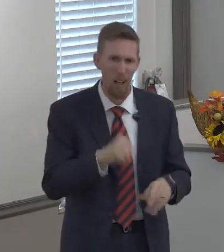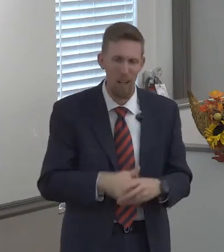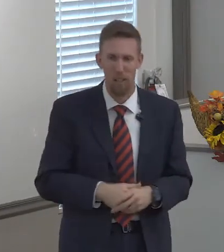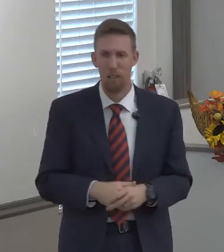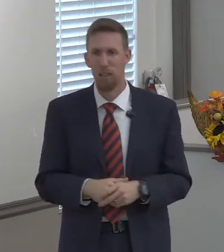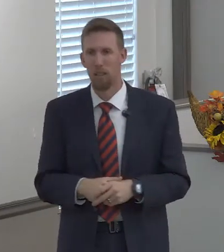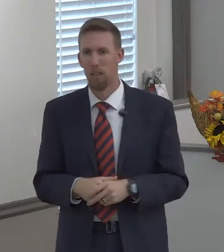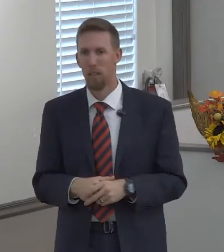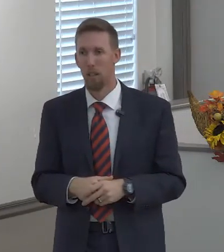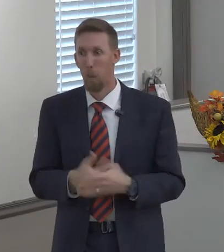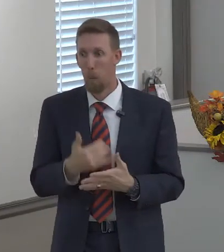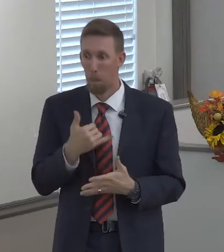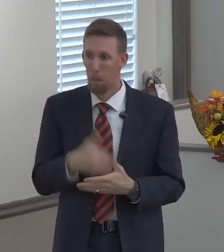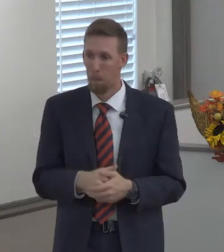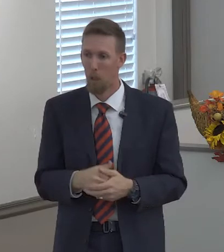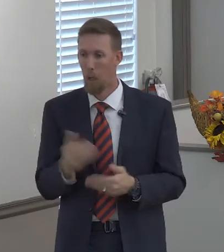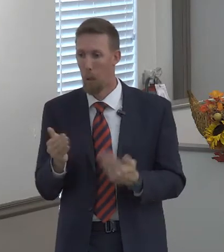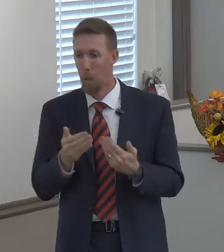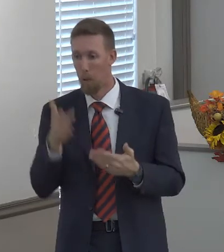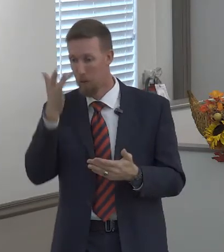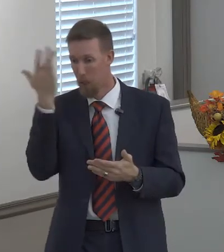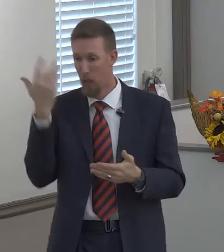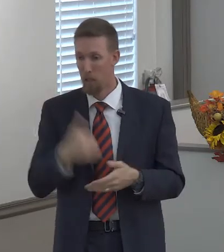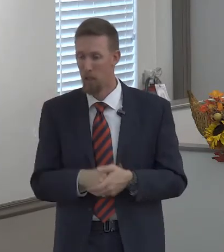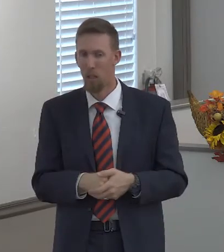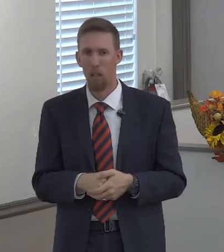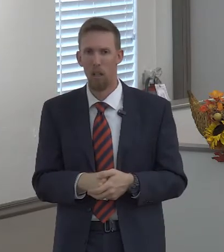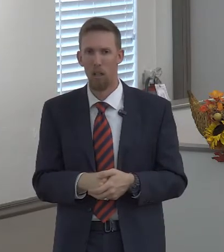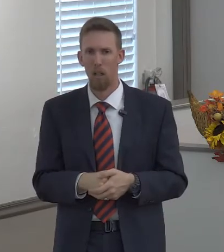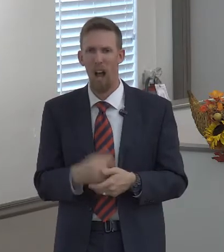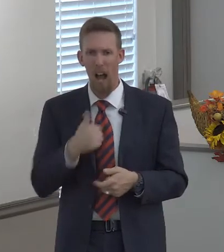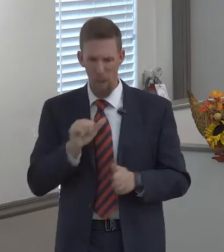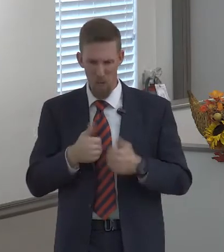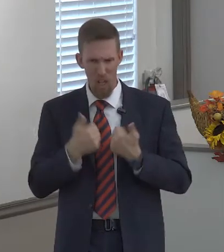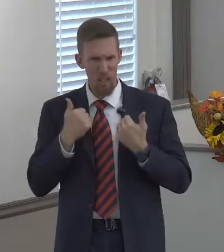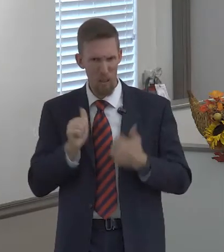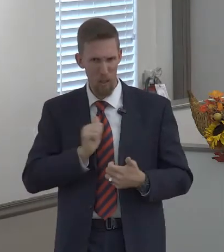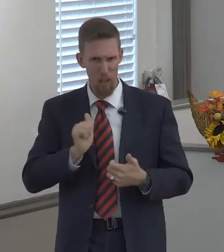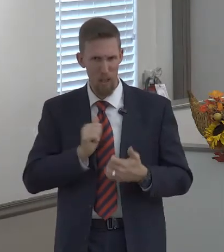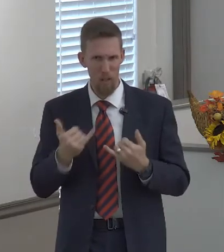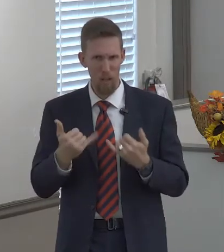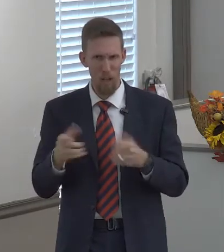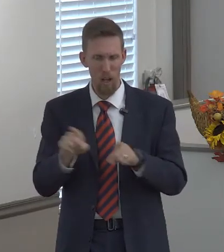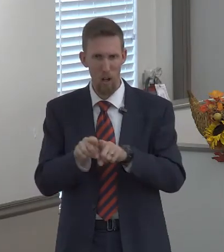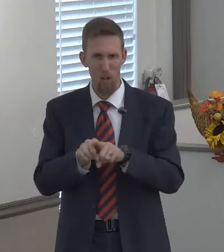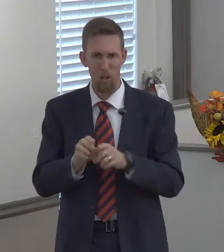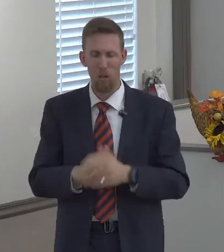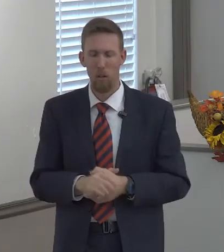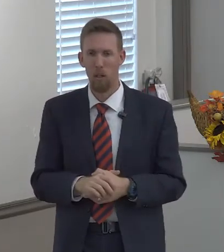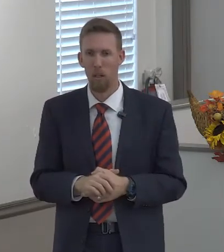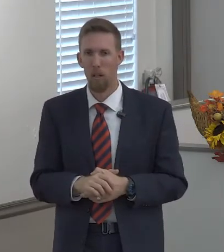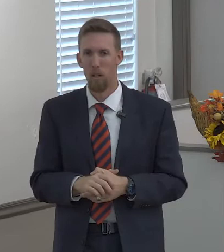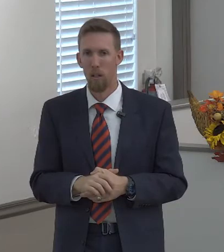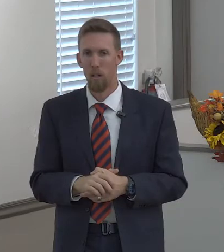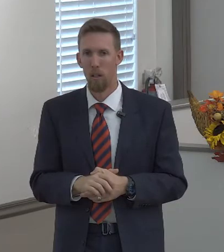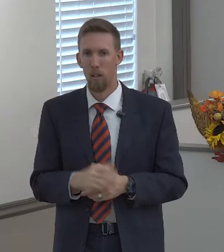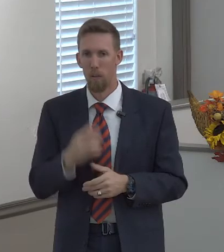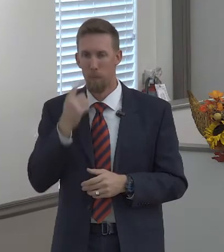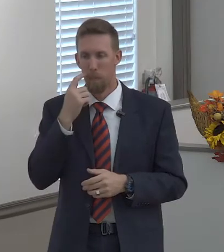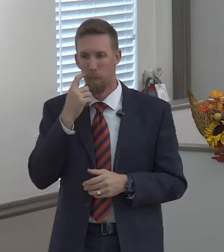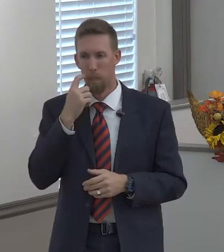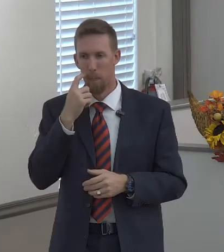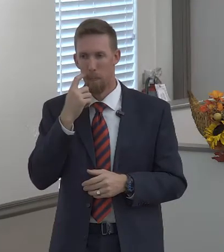And are you willing to commit yourself to the Lord's church that He loved and gave Himself for?